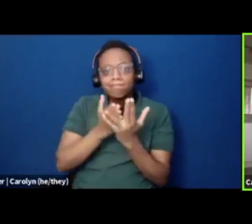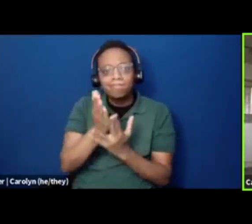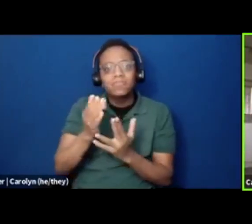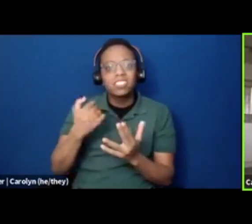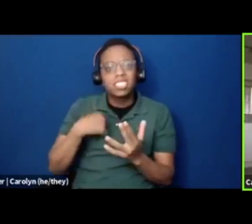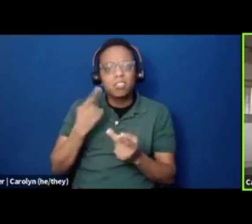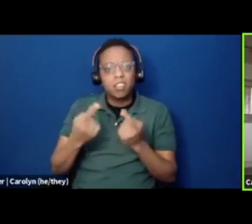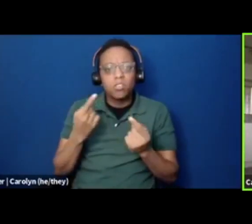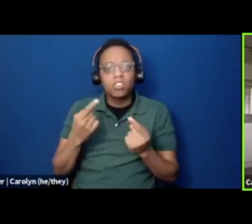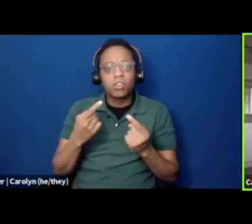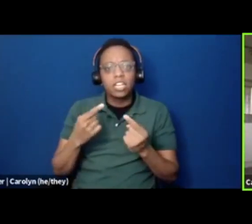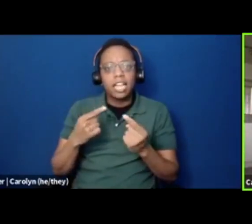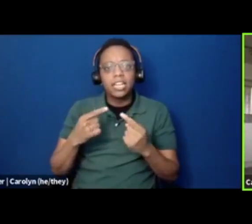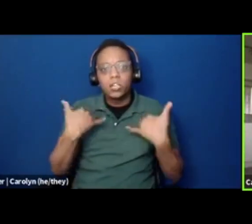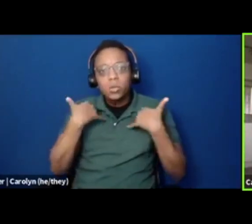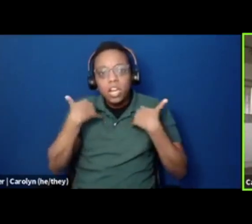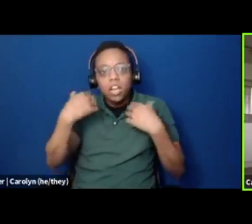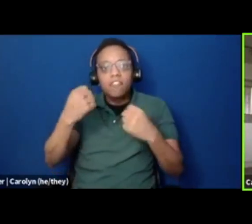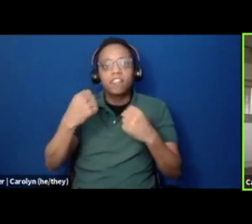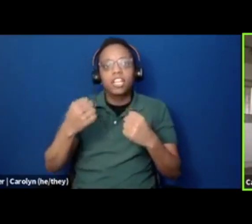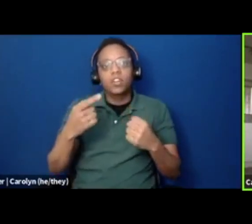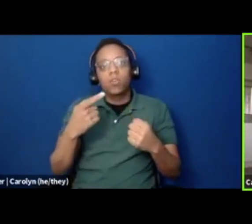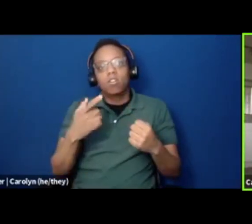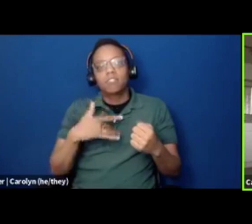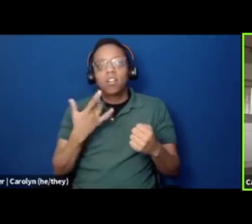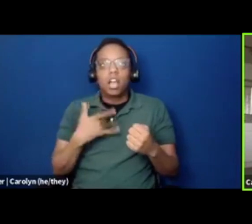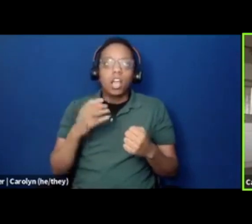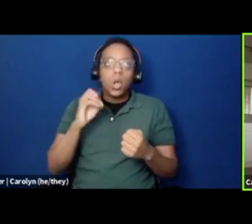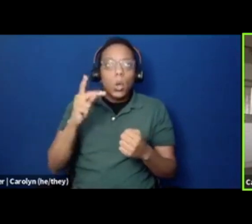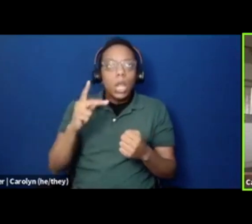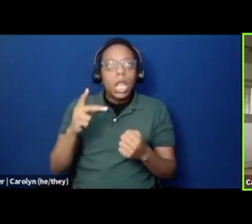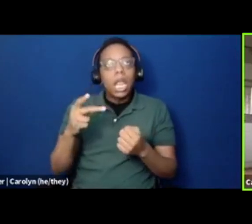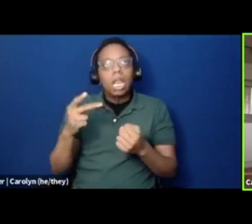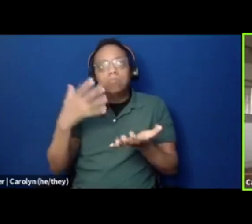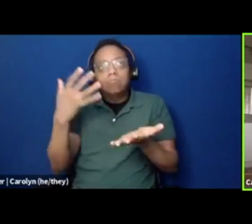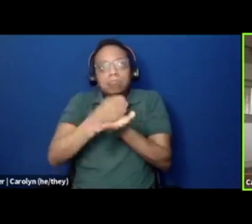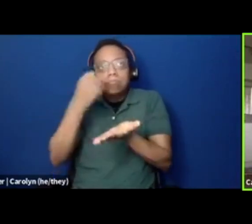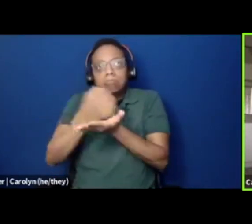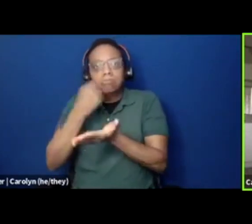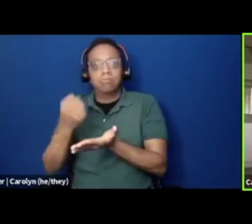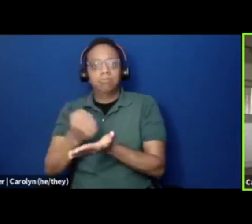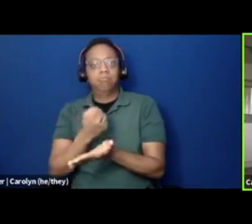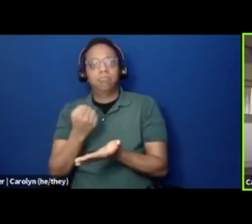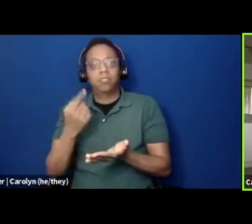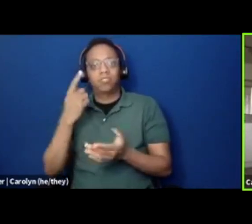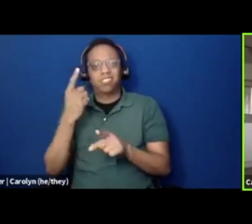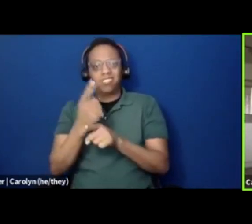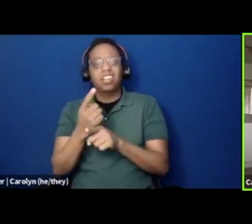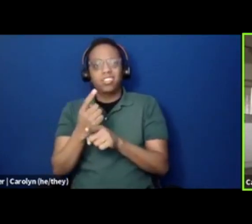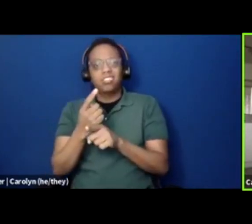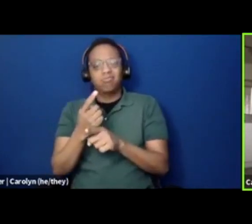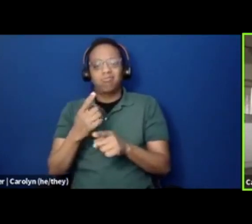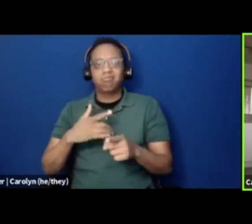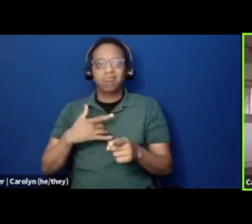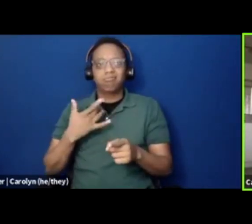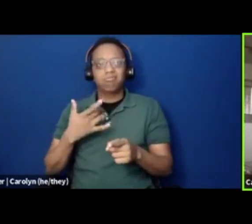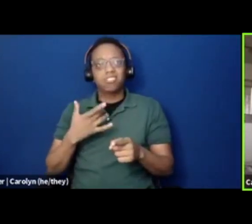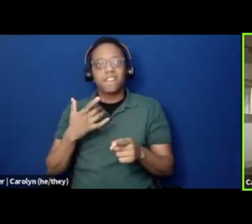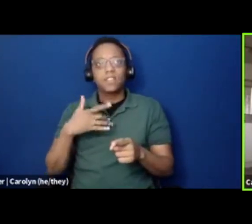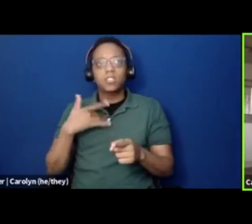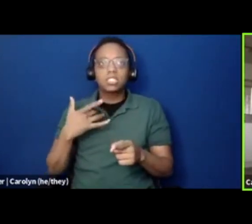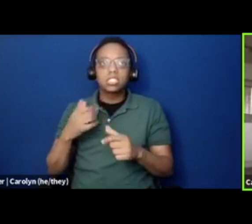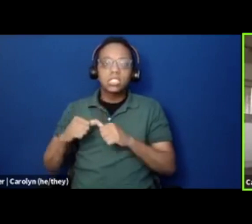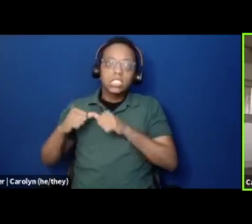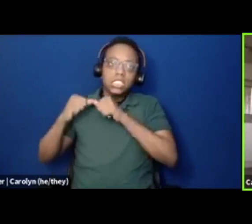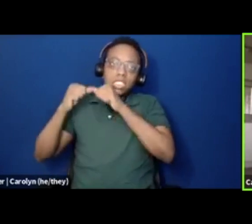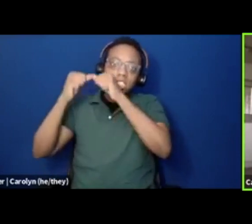right? So I think overall, it's almost like a never ending. It's always been like that since, you know,